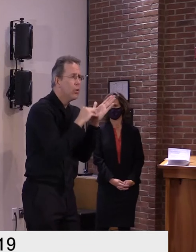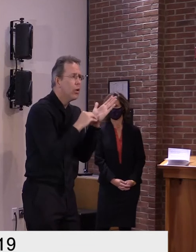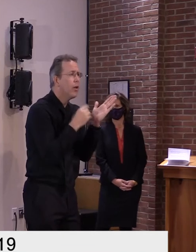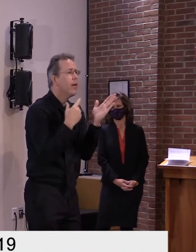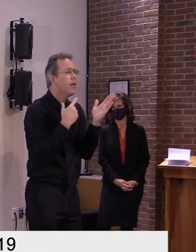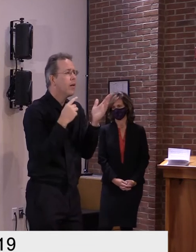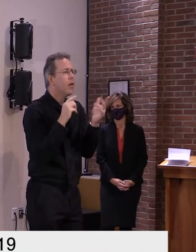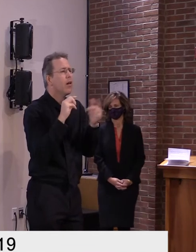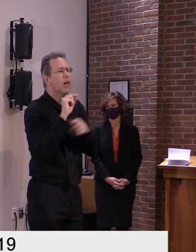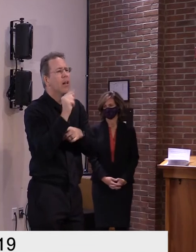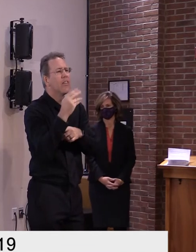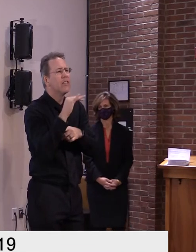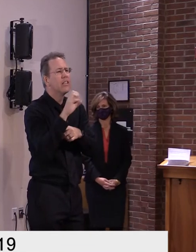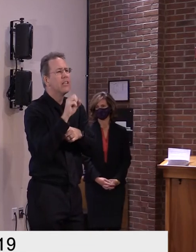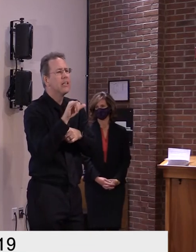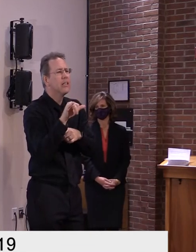well.